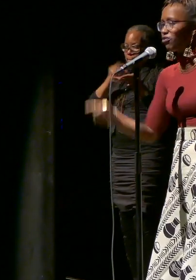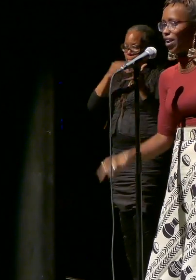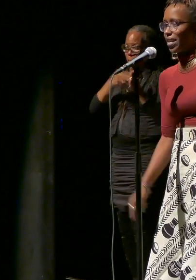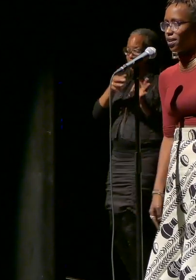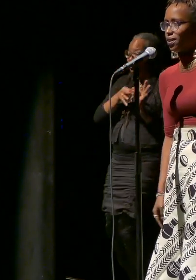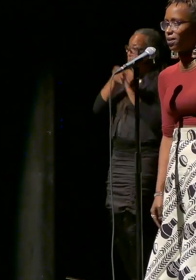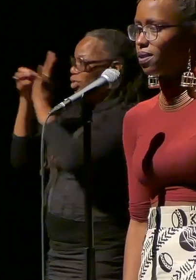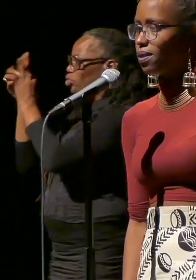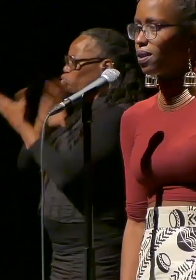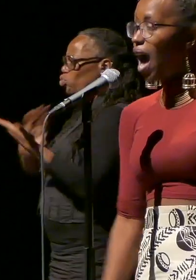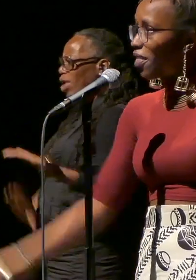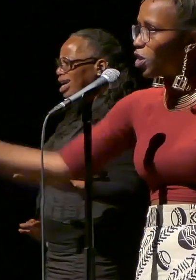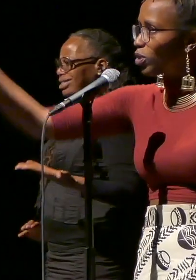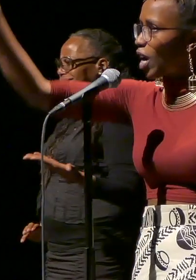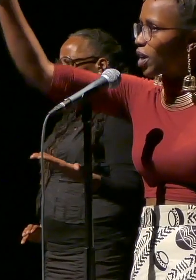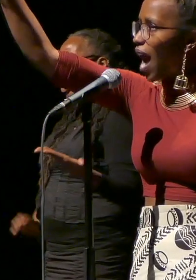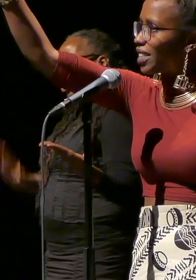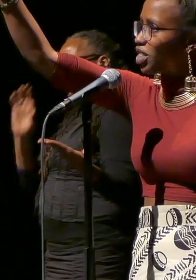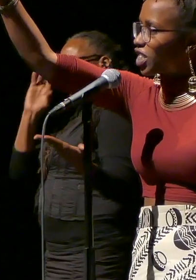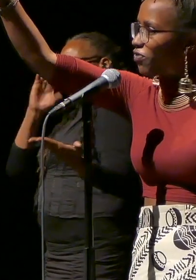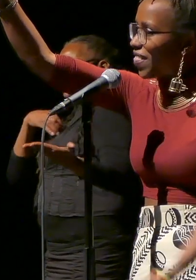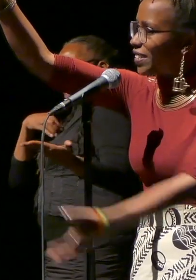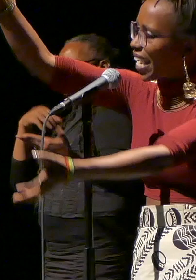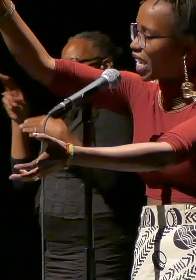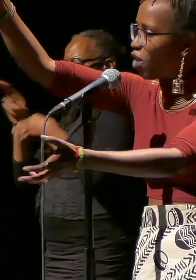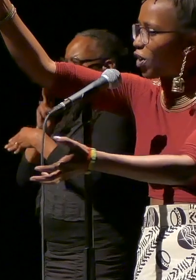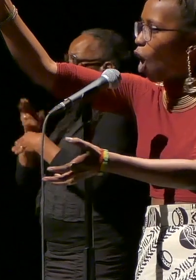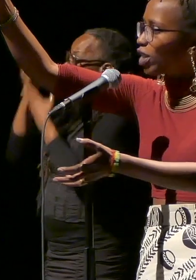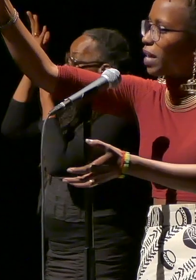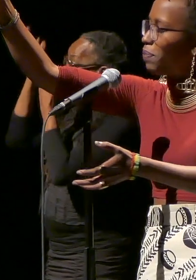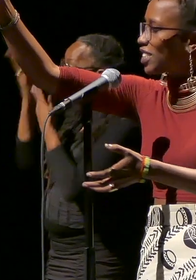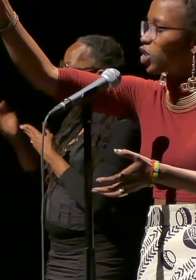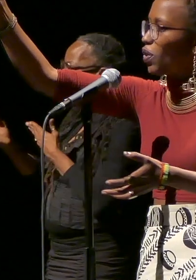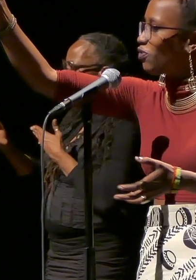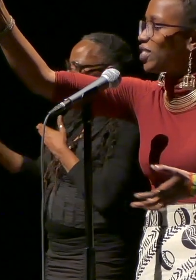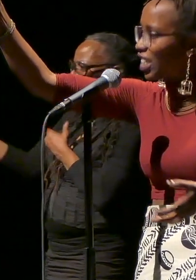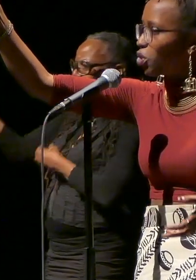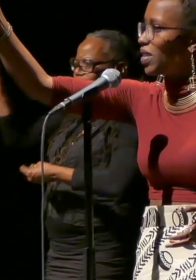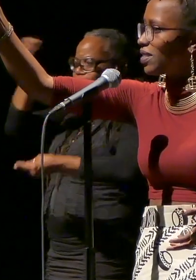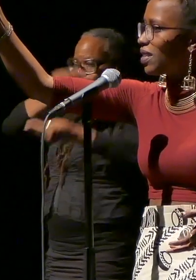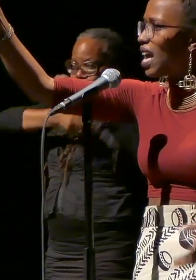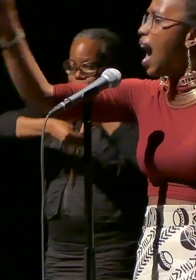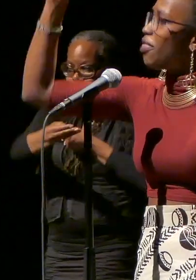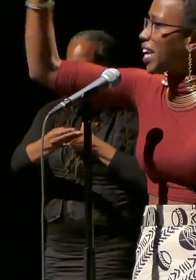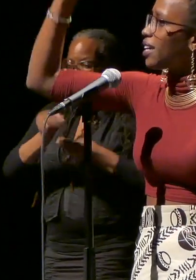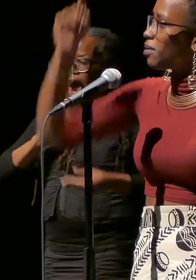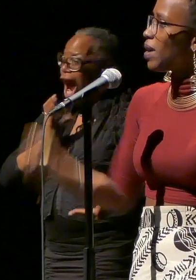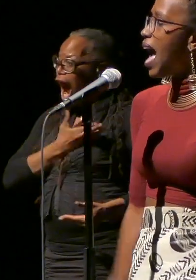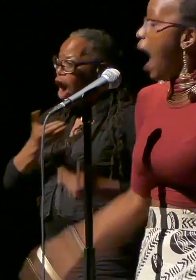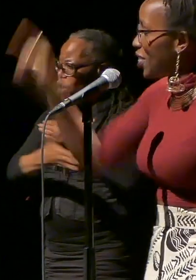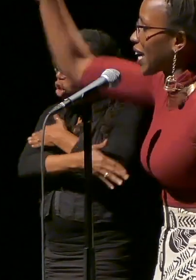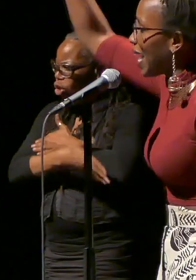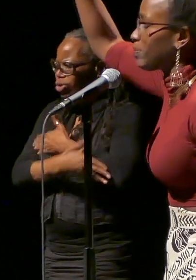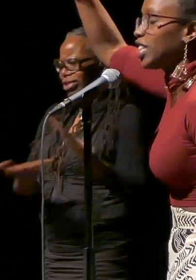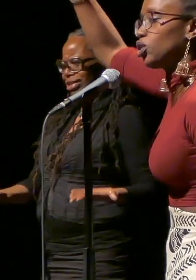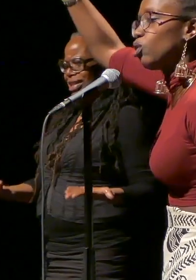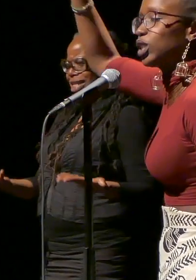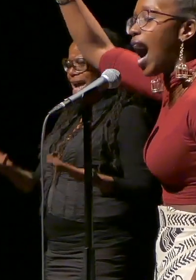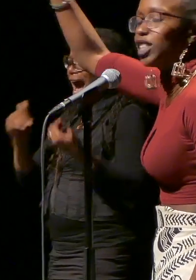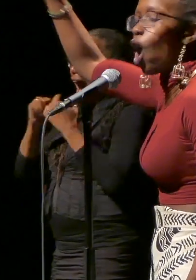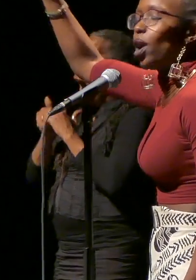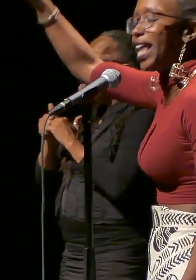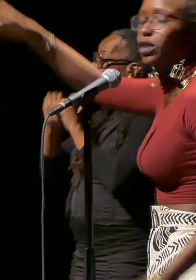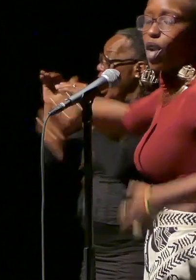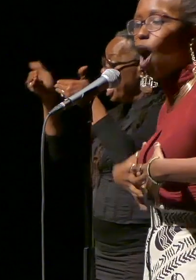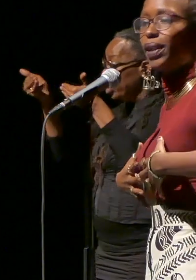And ain't it funny how they used their God to justify the taking of what ours had blessed us with for centuries. How they claimed to